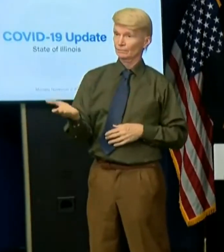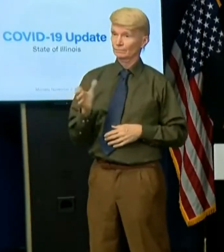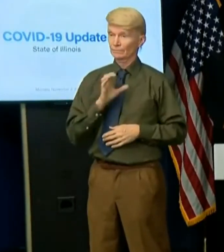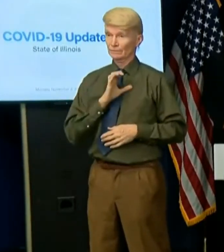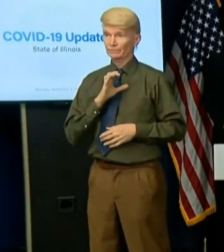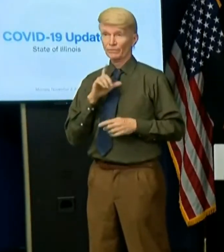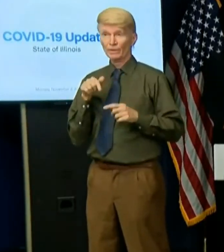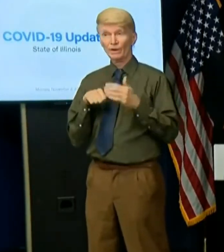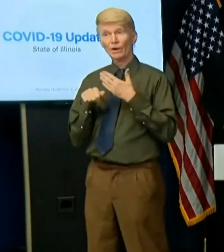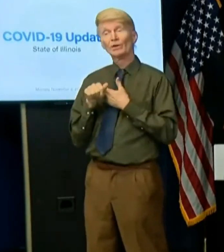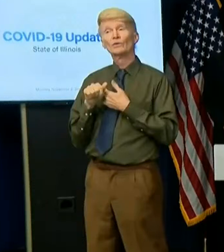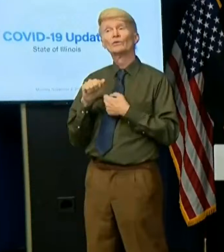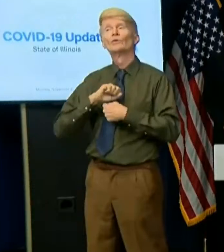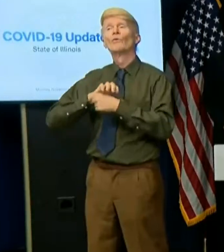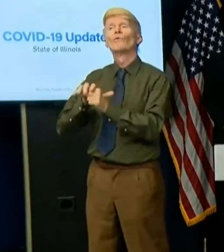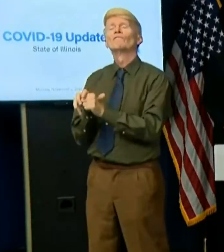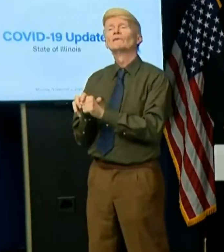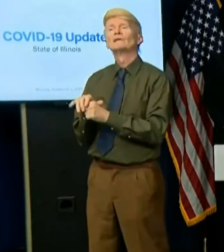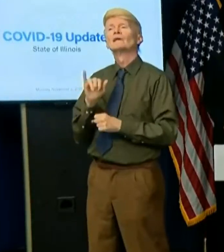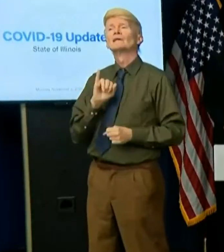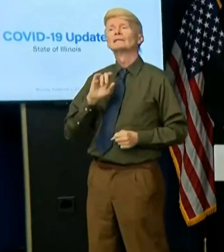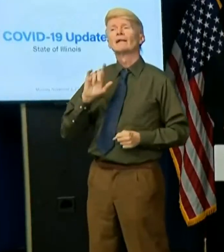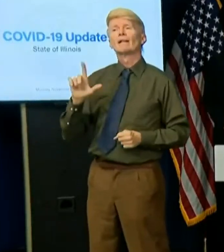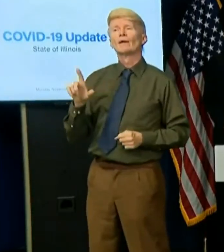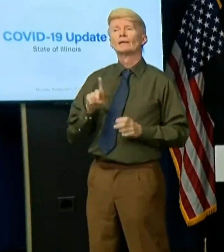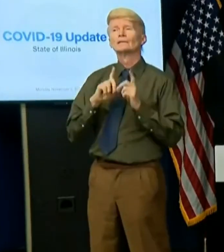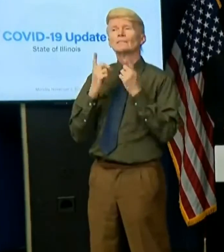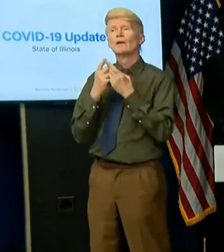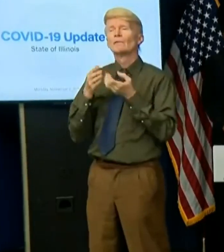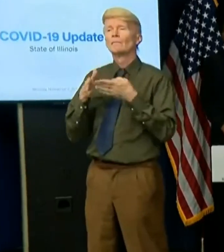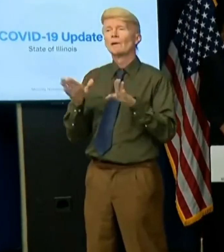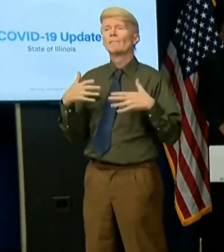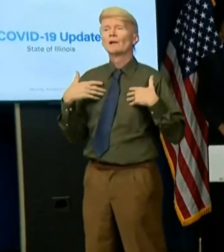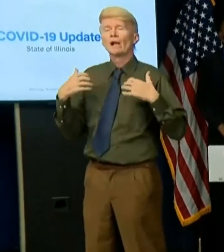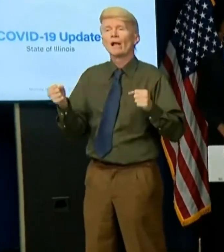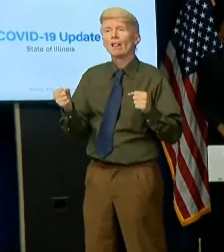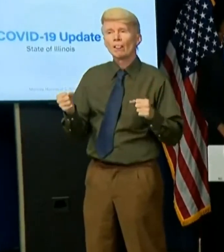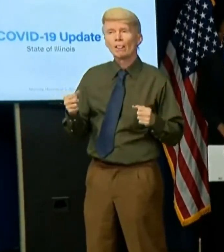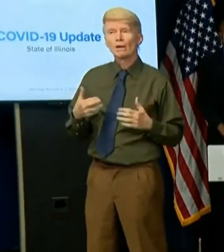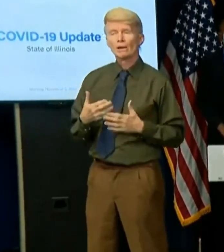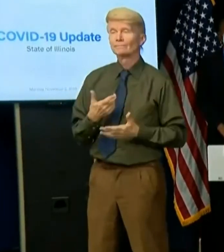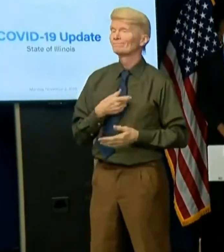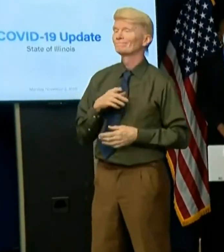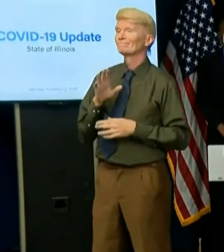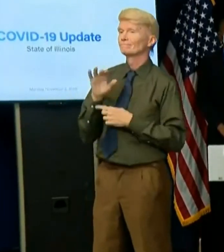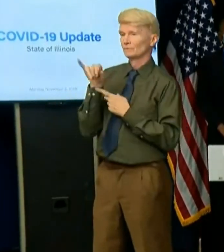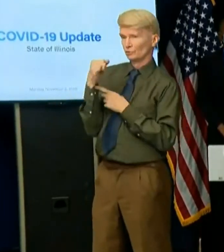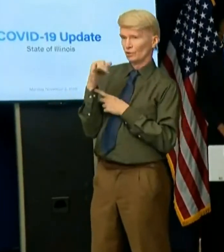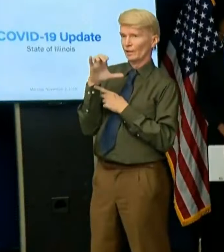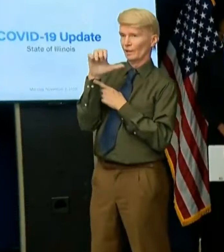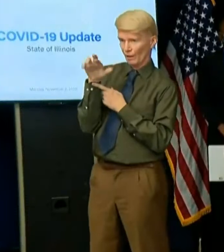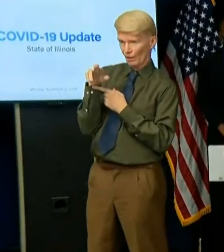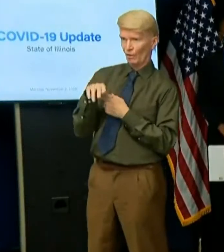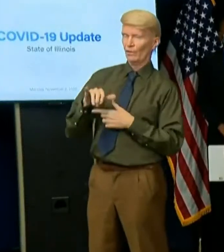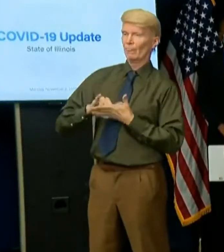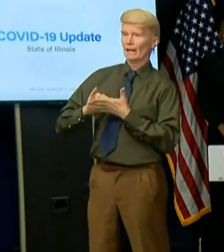with COVID-19 regulations rule from IDPH? It's a rule that was passed by JCAR, an emergency rule